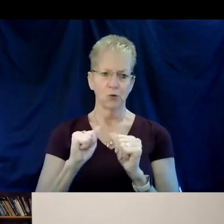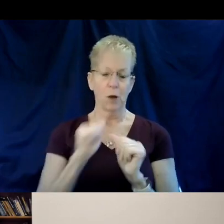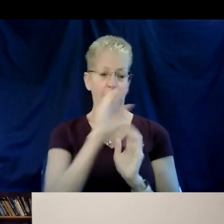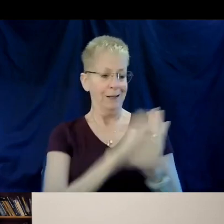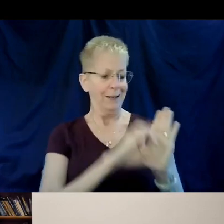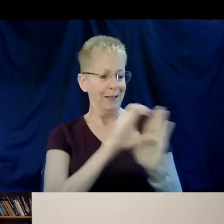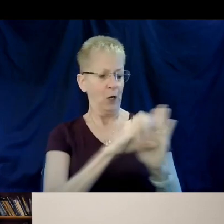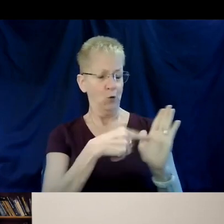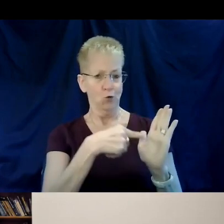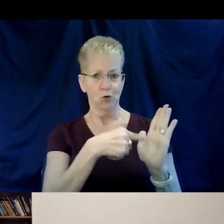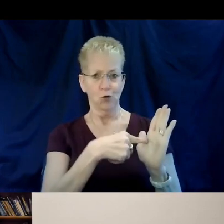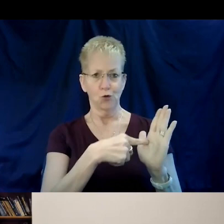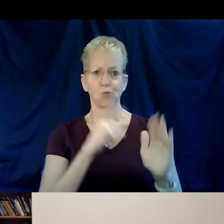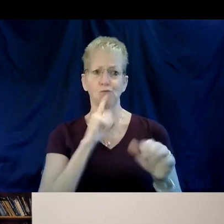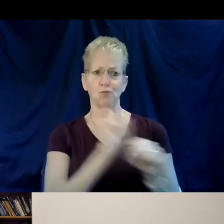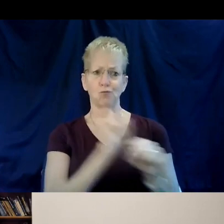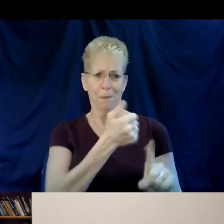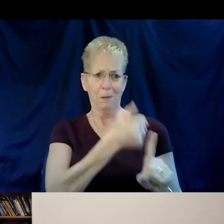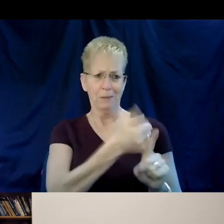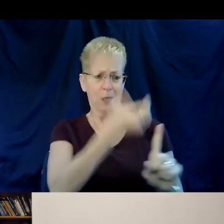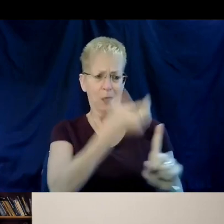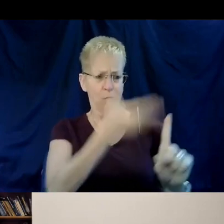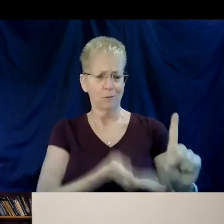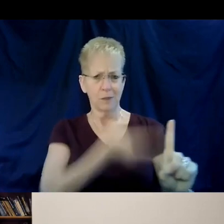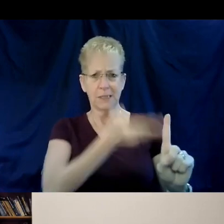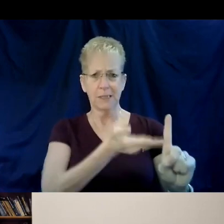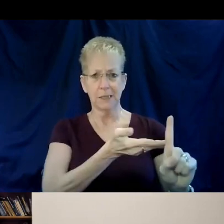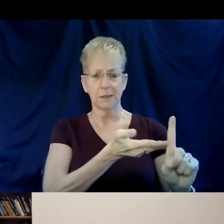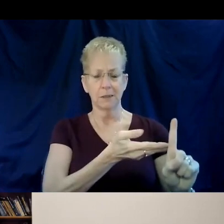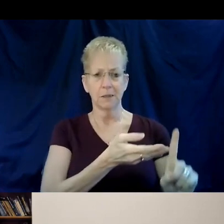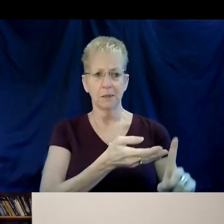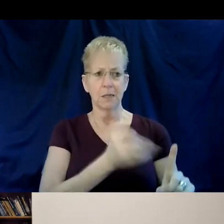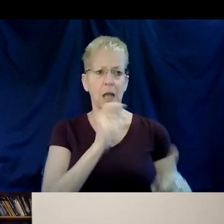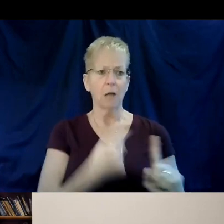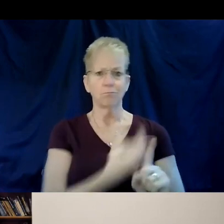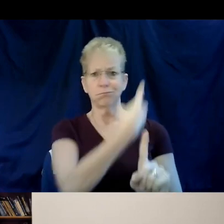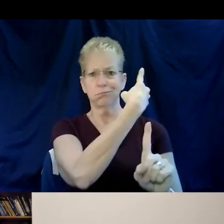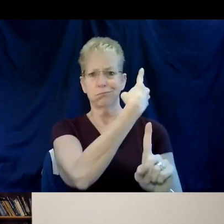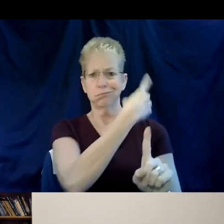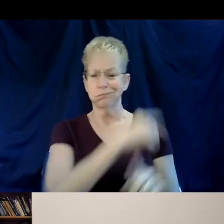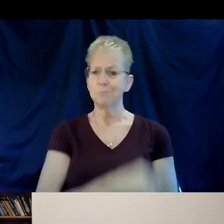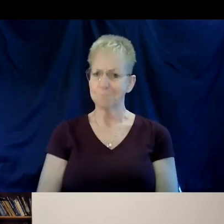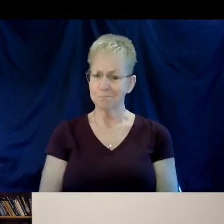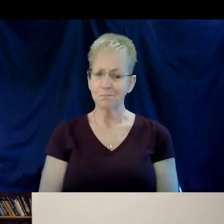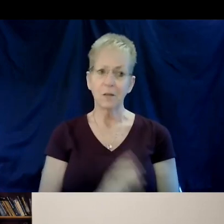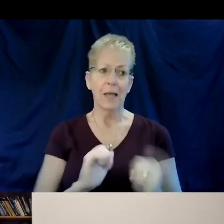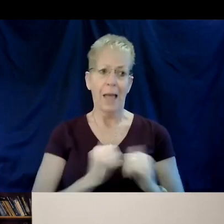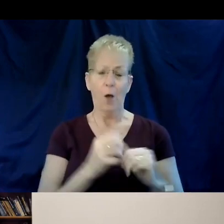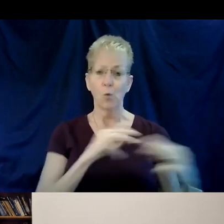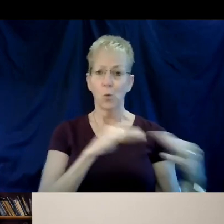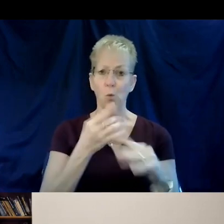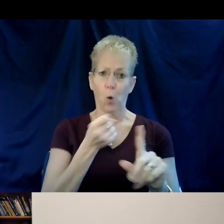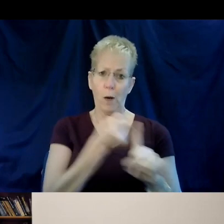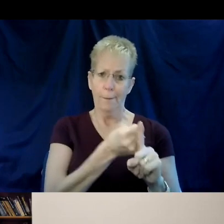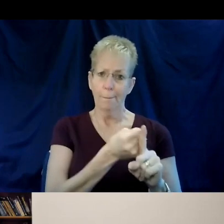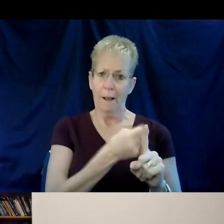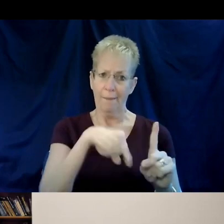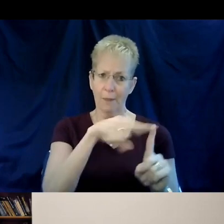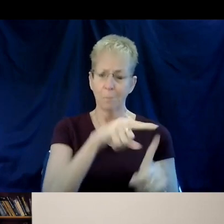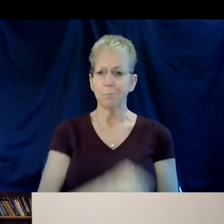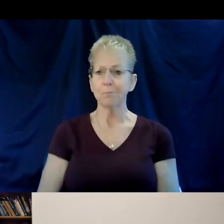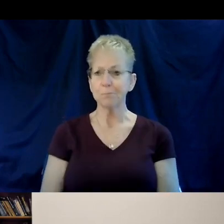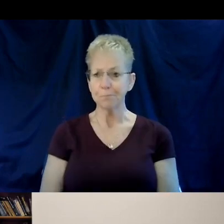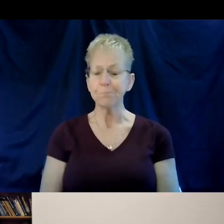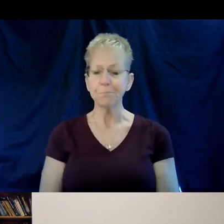characters true to themselves throughout the books, or true to the way the war changes them. But definitely,